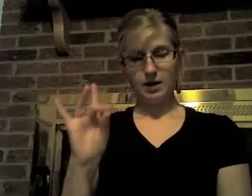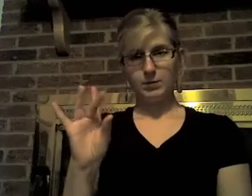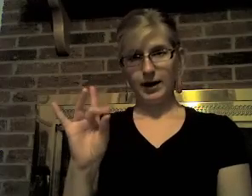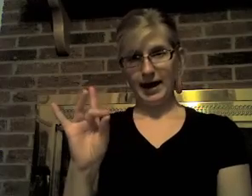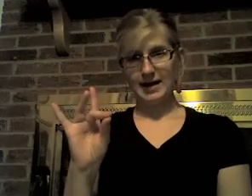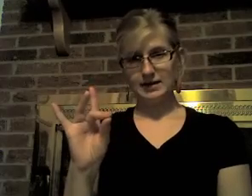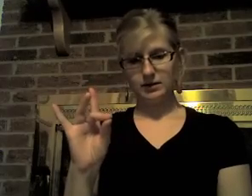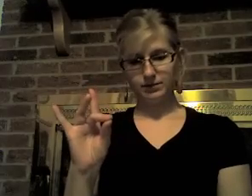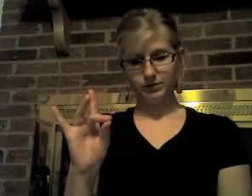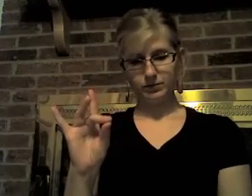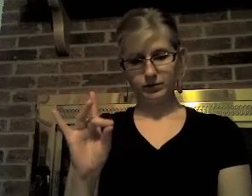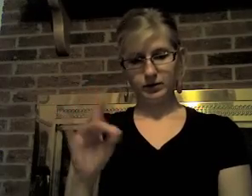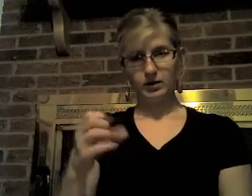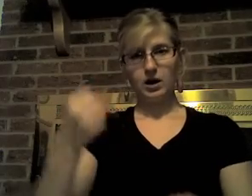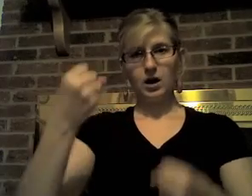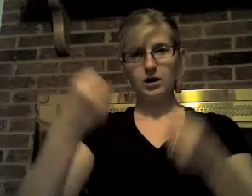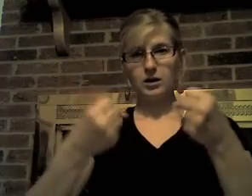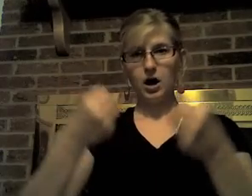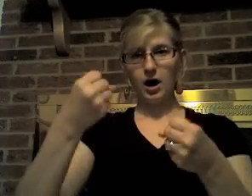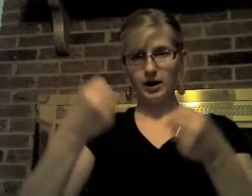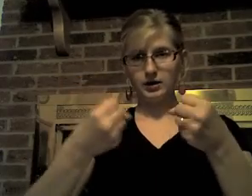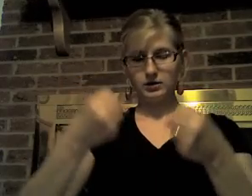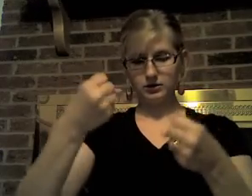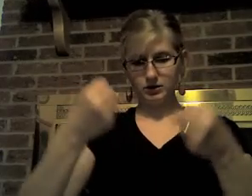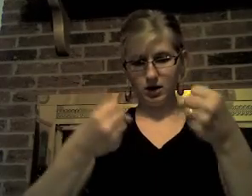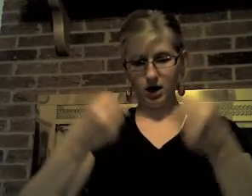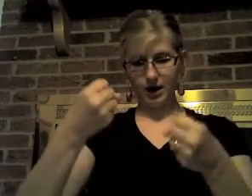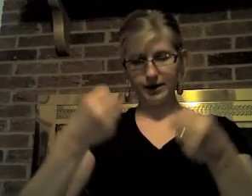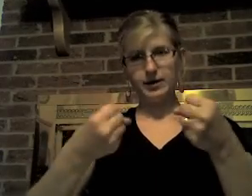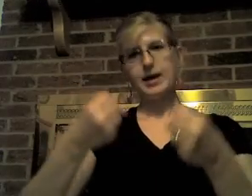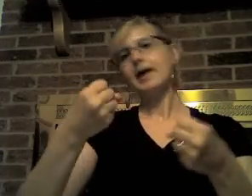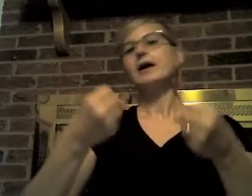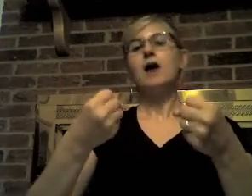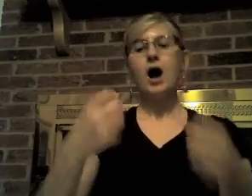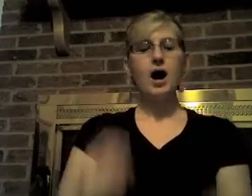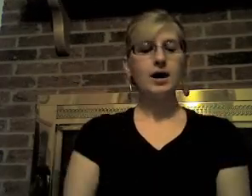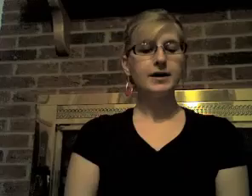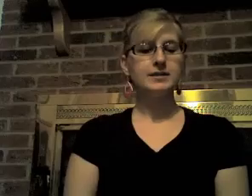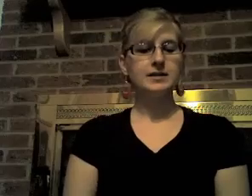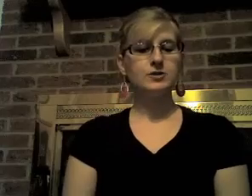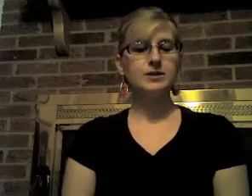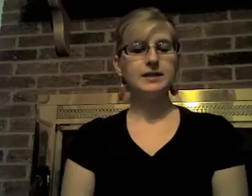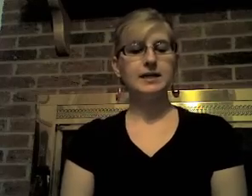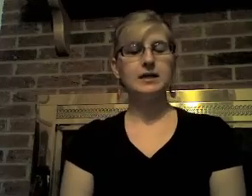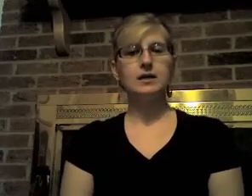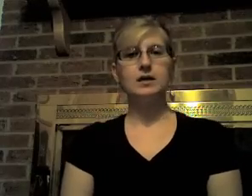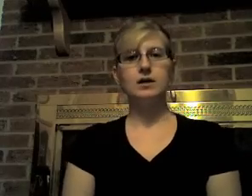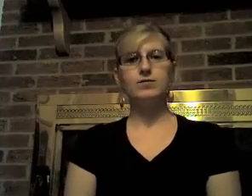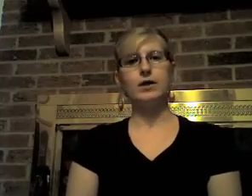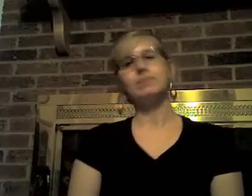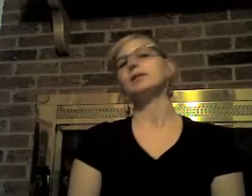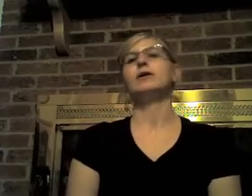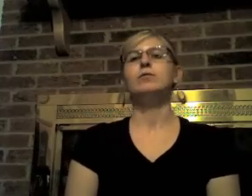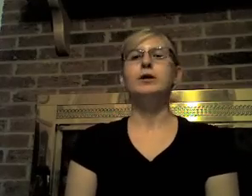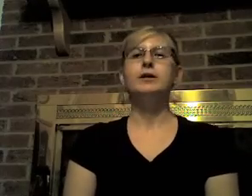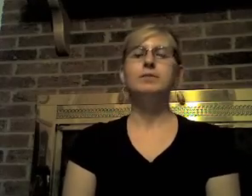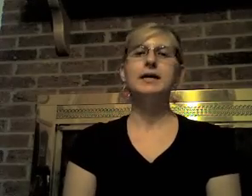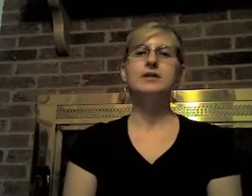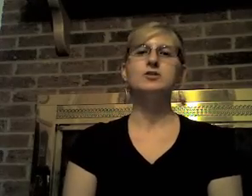Number 8, car. Car. Car is an interesting vocabulary word because you